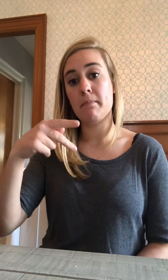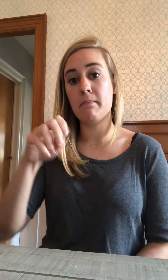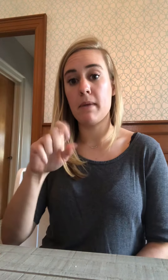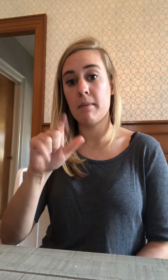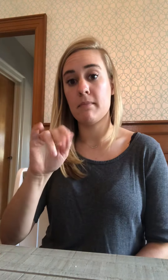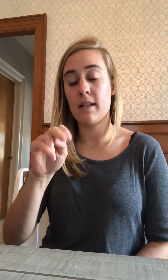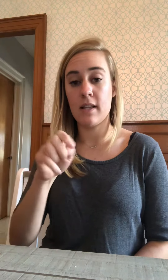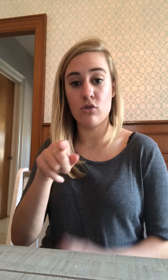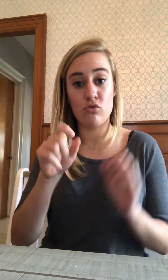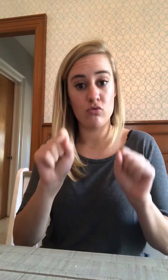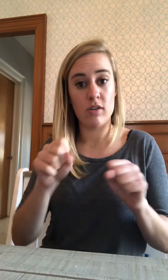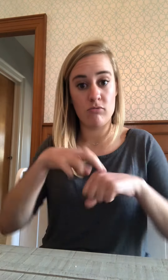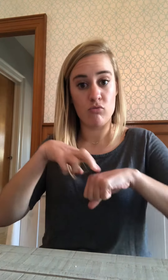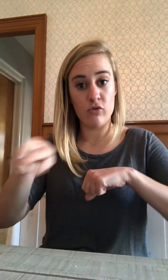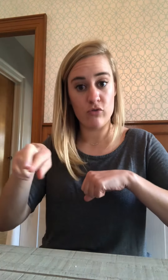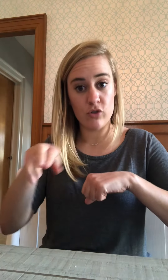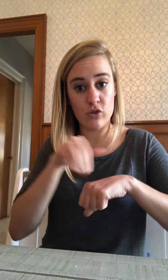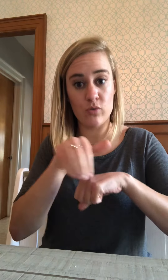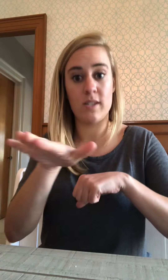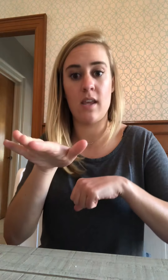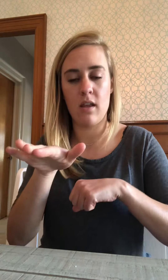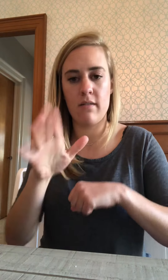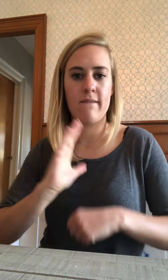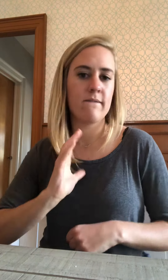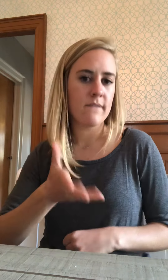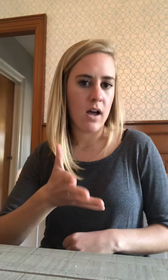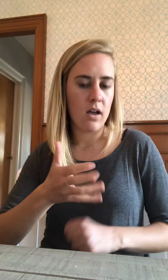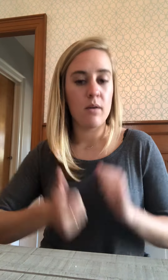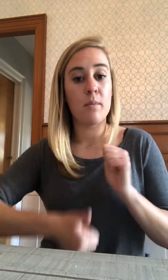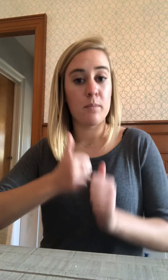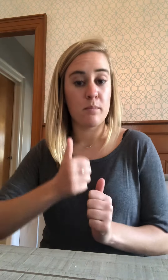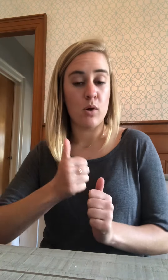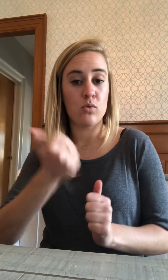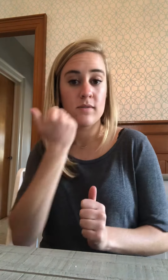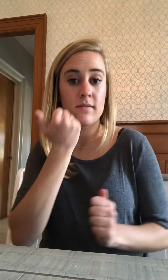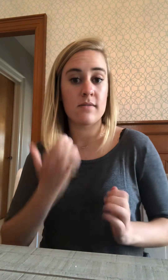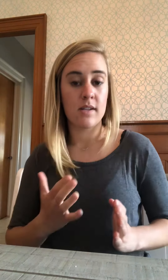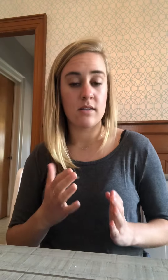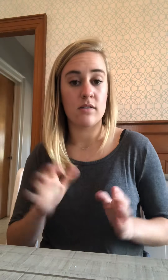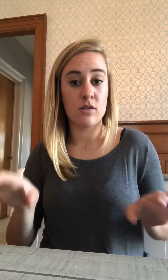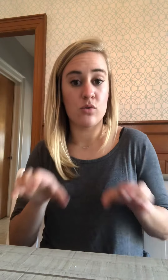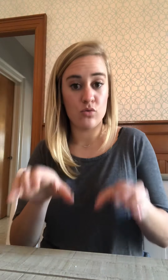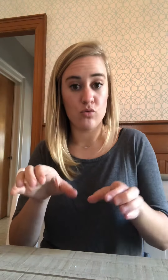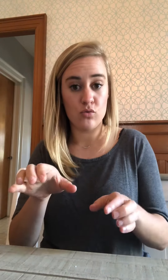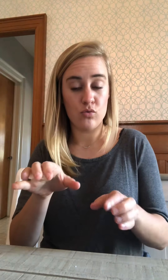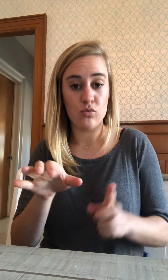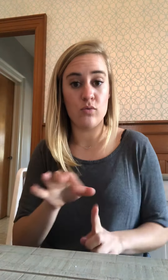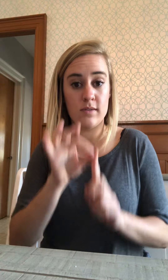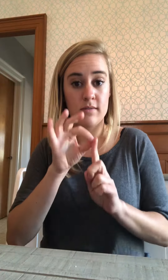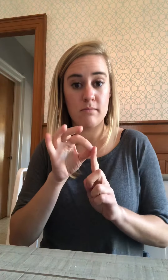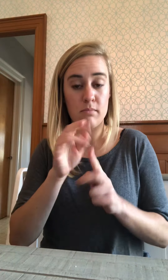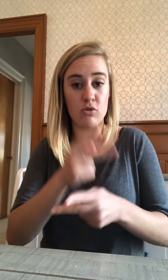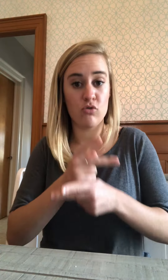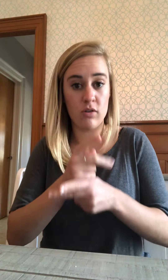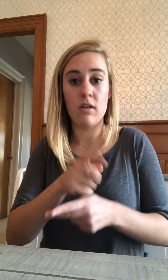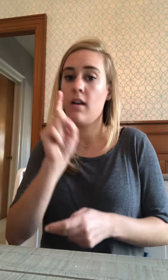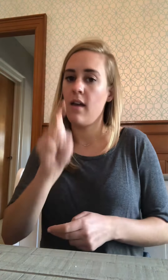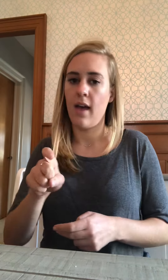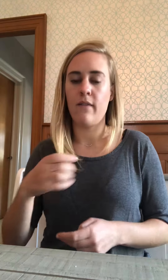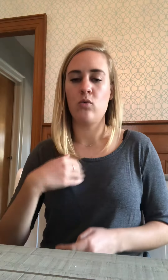that's fine, but most patients or most dentists who do special care have to have OR access or have